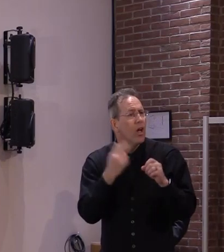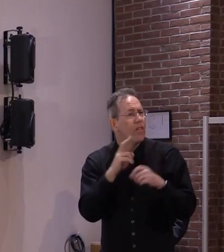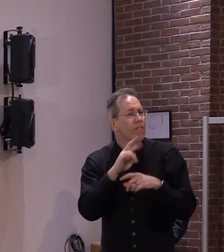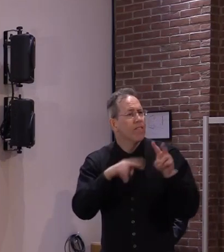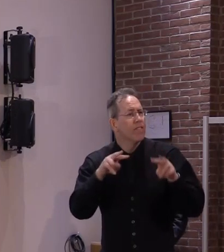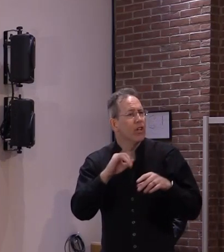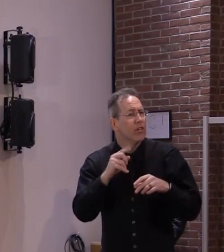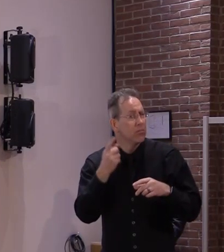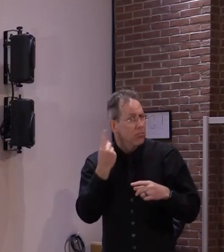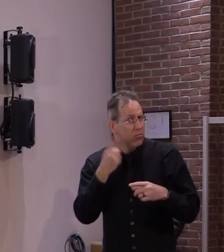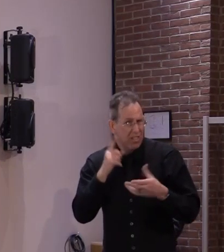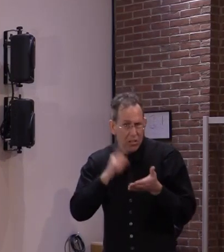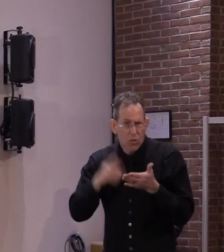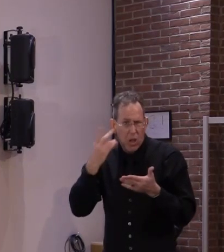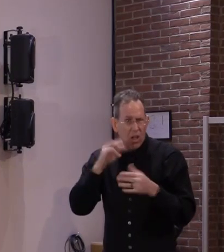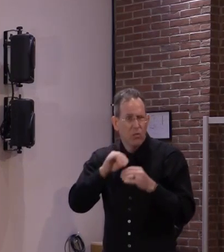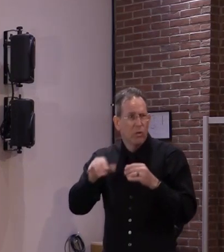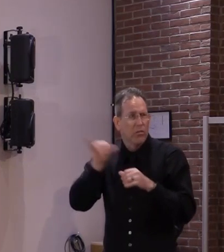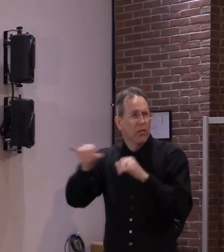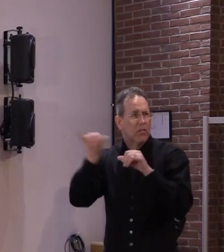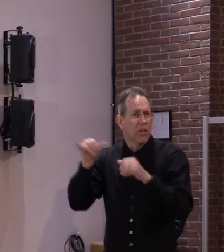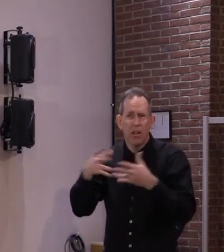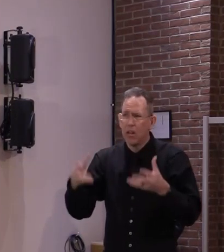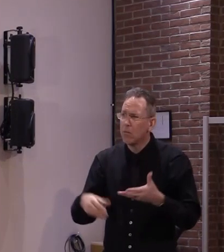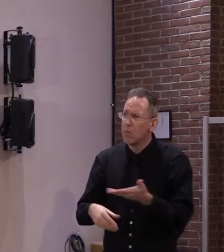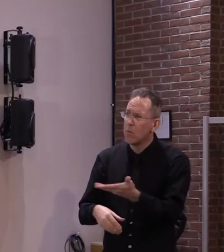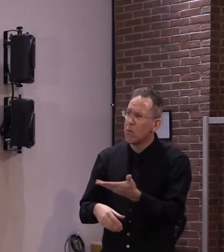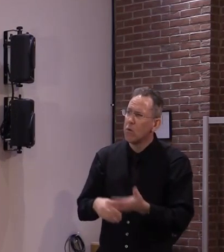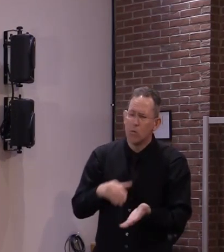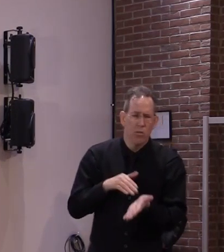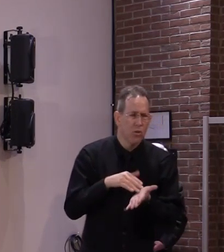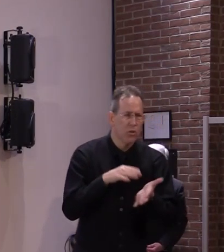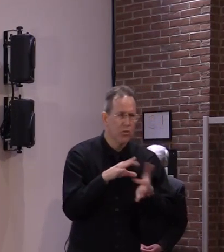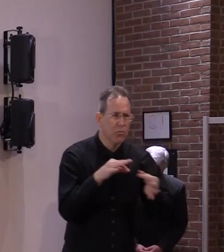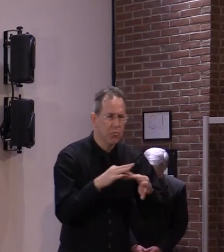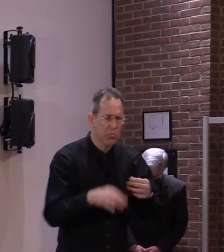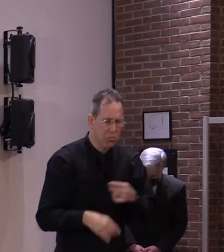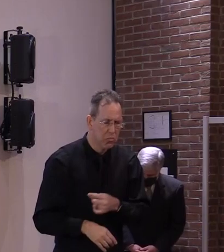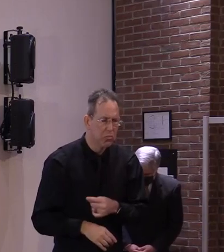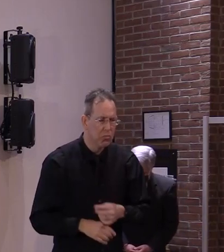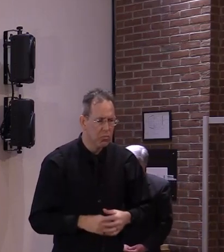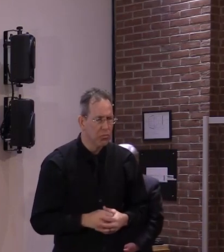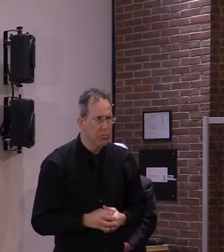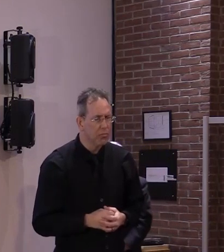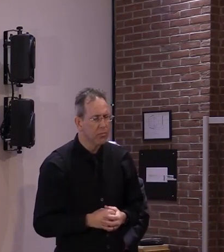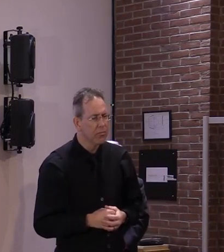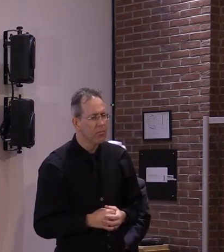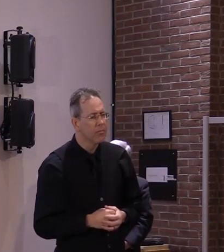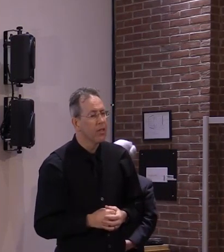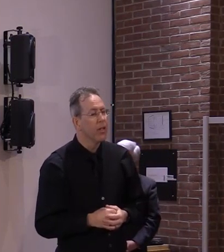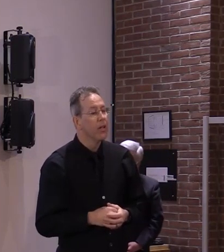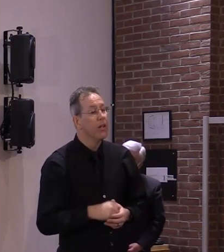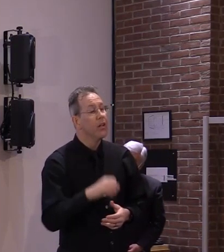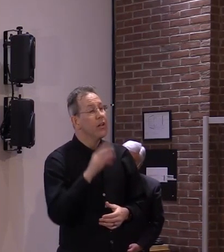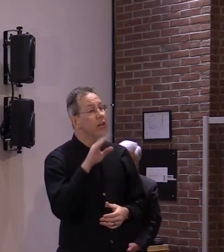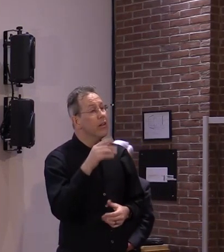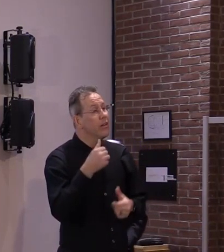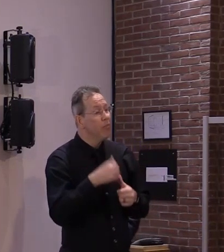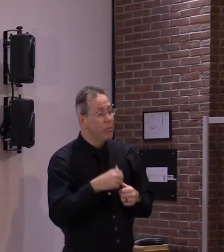Yeah, you heard earlier that Commissioner Pichek had in the range of 60 students in the course of a week across all